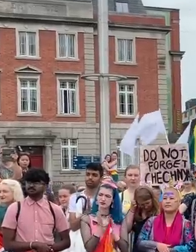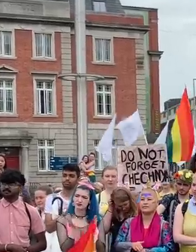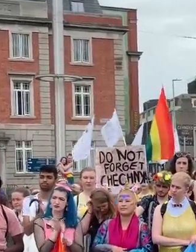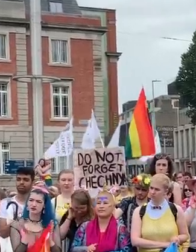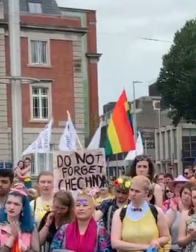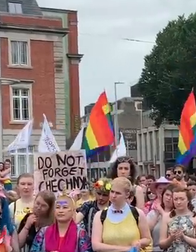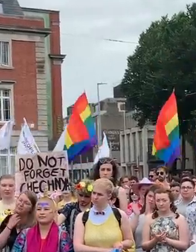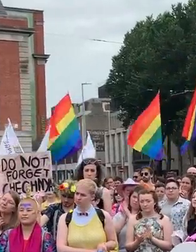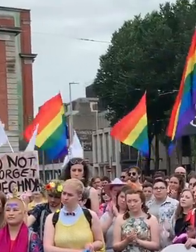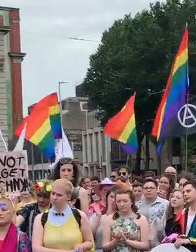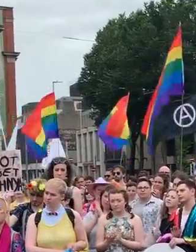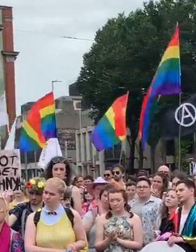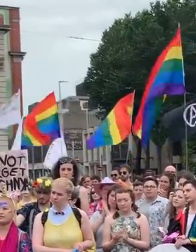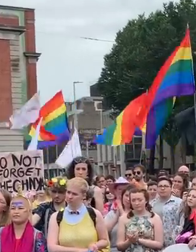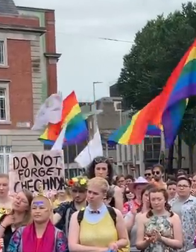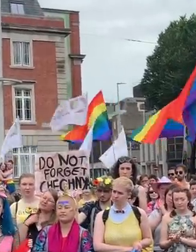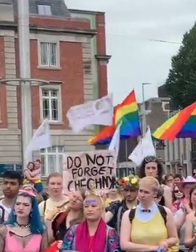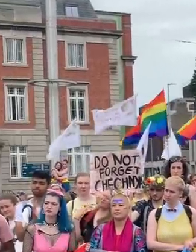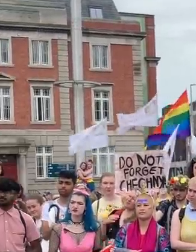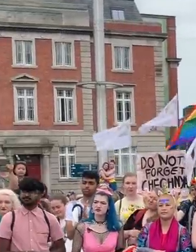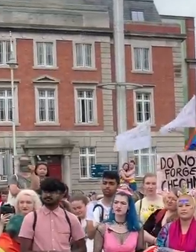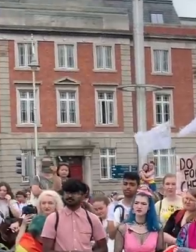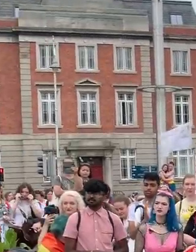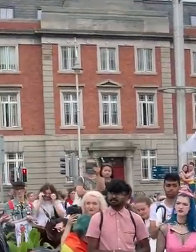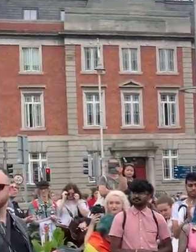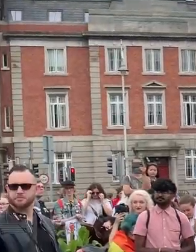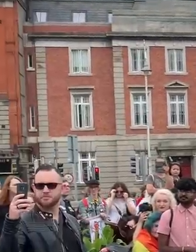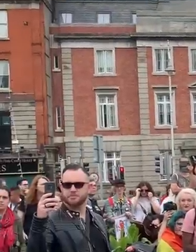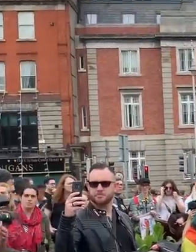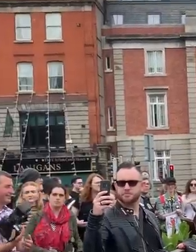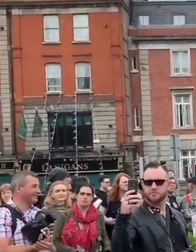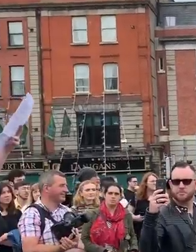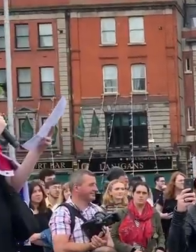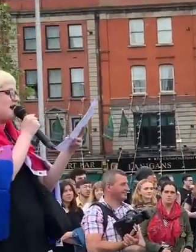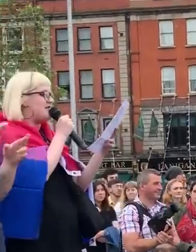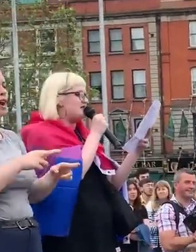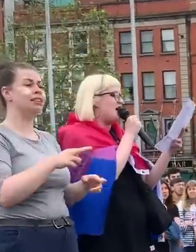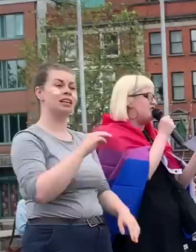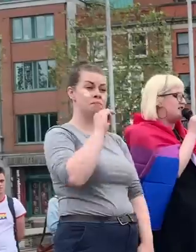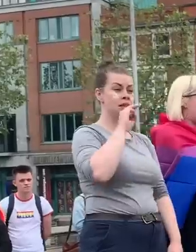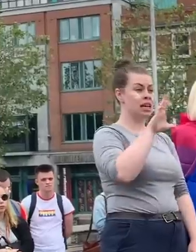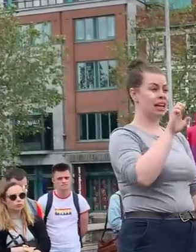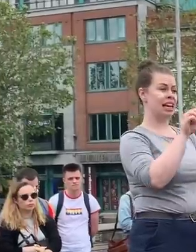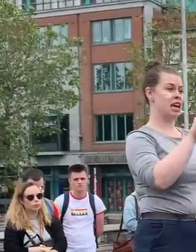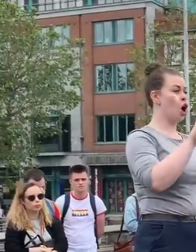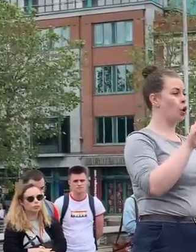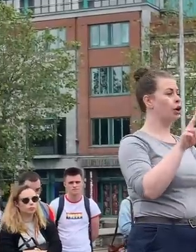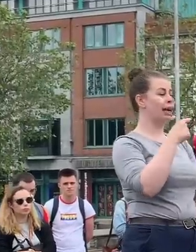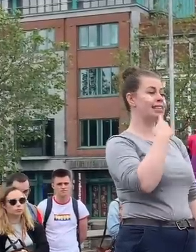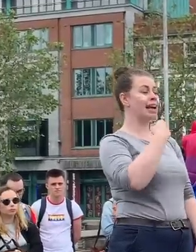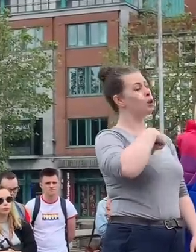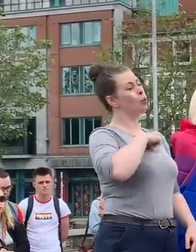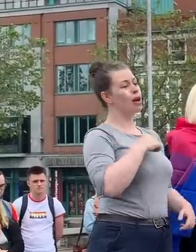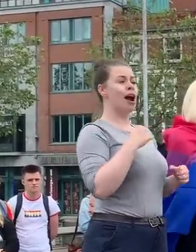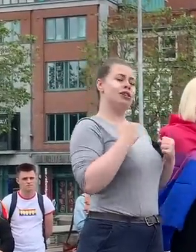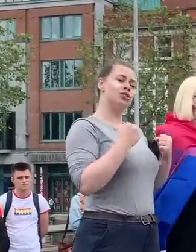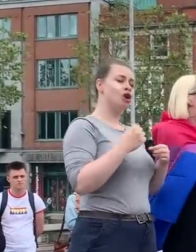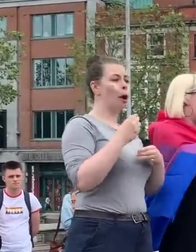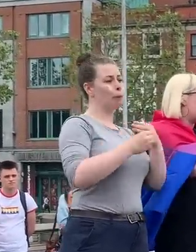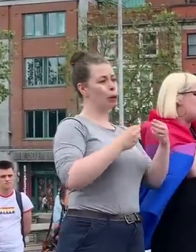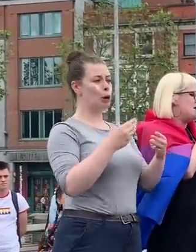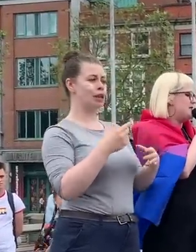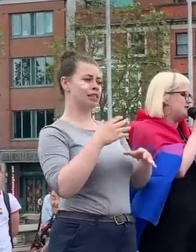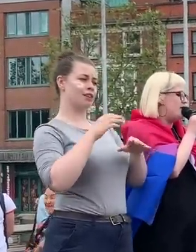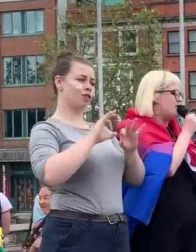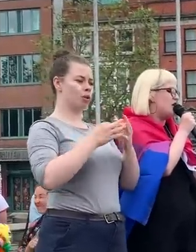of suffering and piles of dead bodies that represent the fight for queer rights. So Liam Redkirk is standing in his ivory tower and saying, yes, we are a very progressive nation,